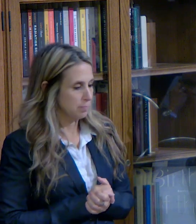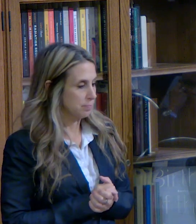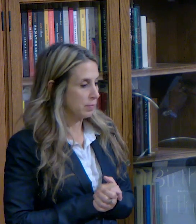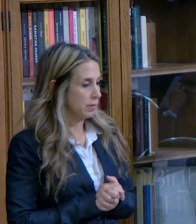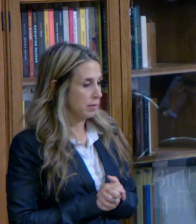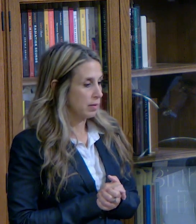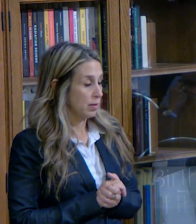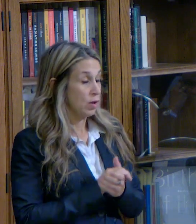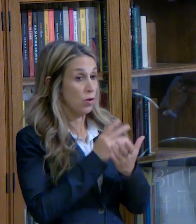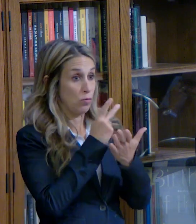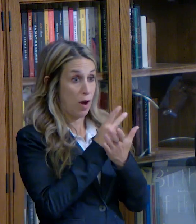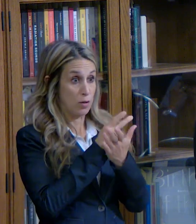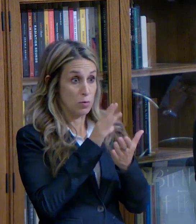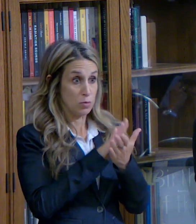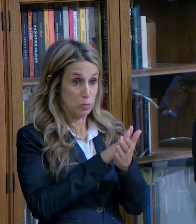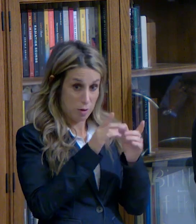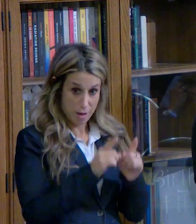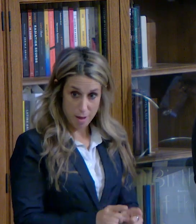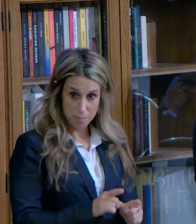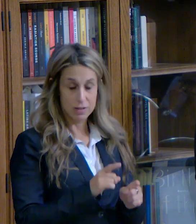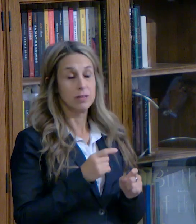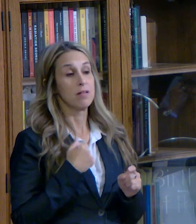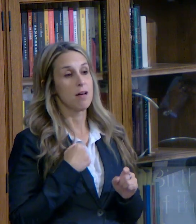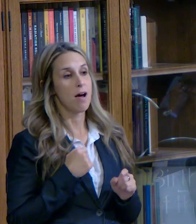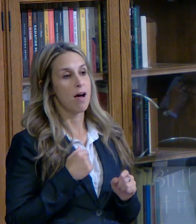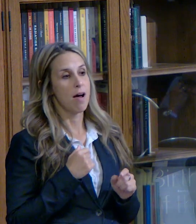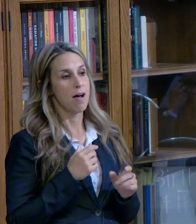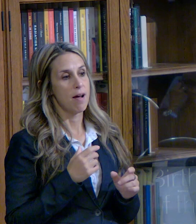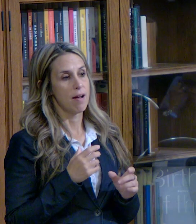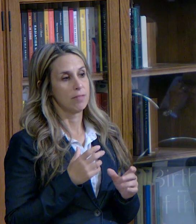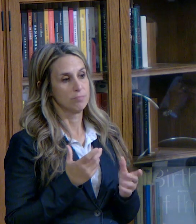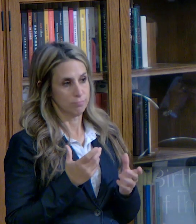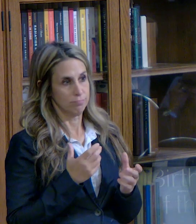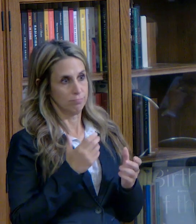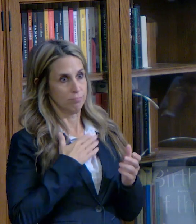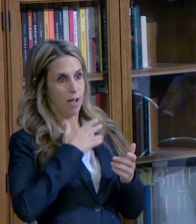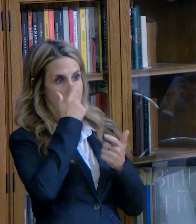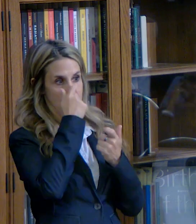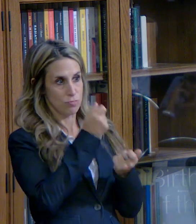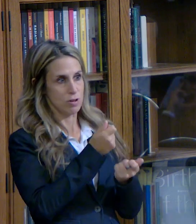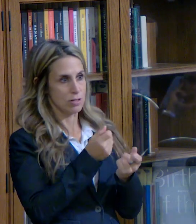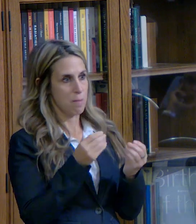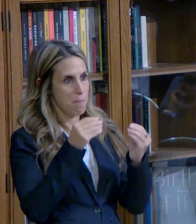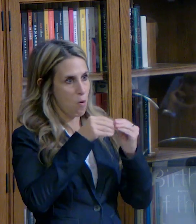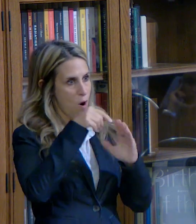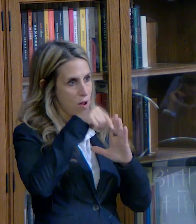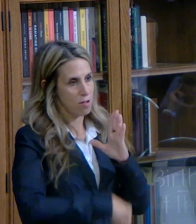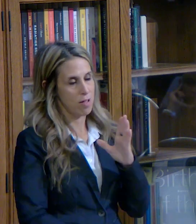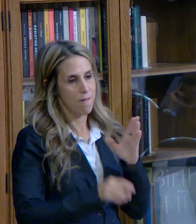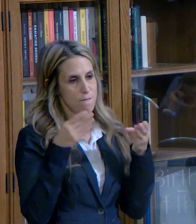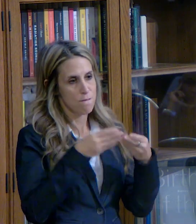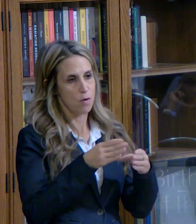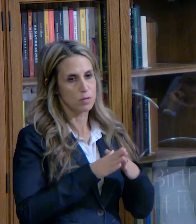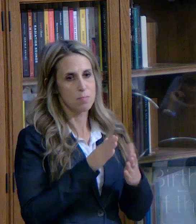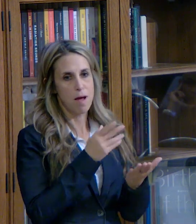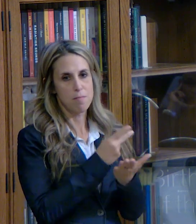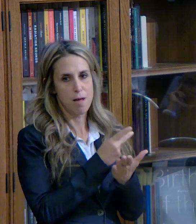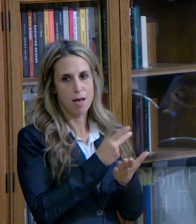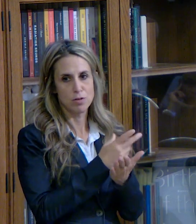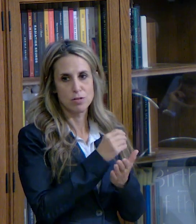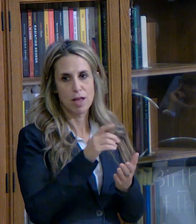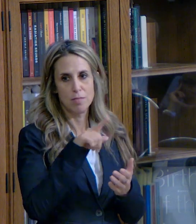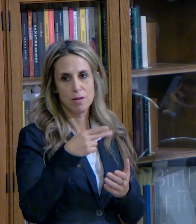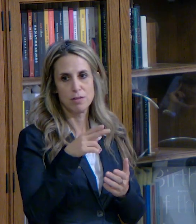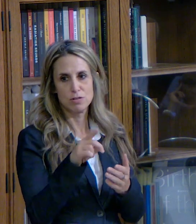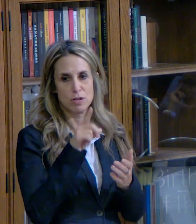reached graduate school I was able to take my interest a step further and focus my Master's and doctoral